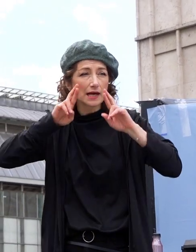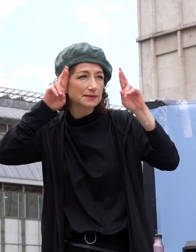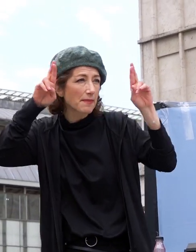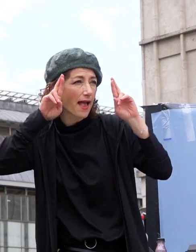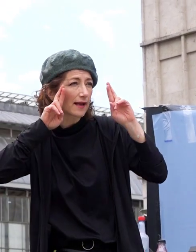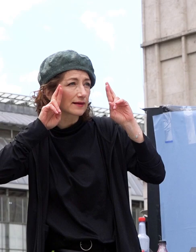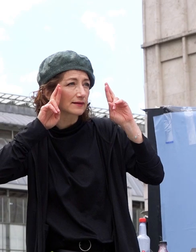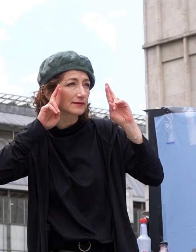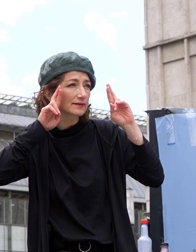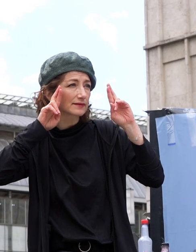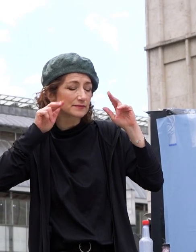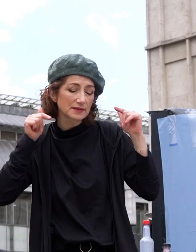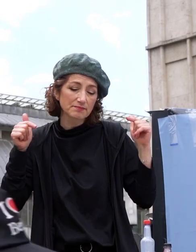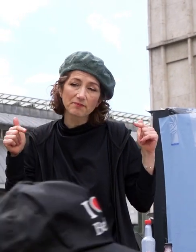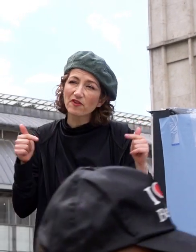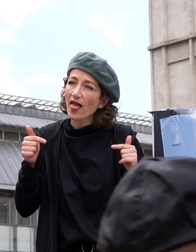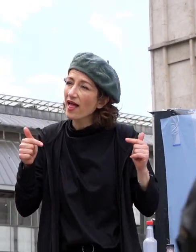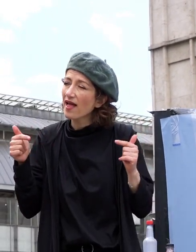of care,